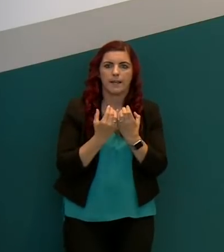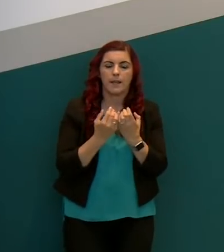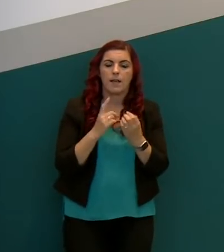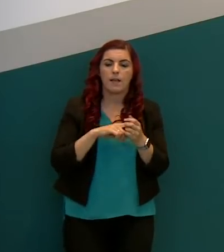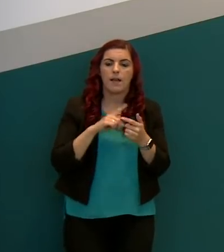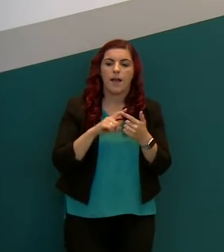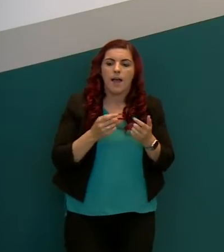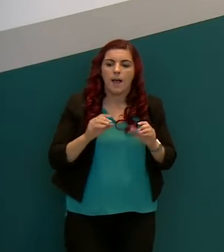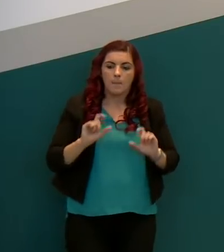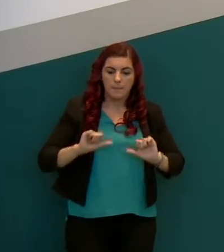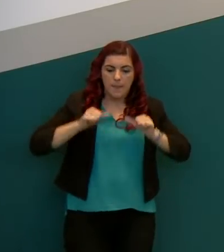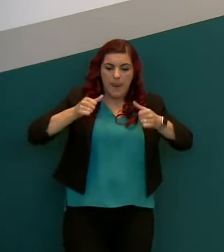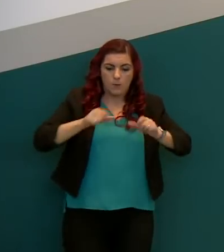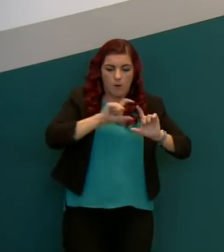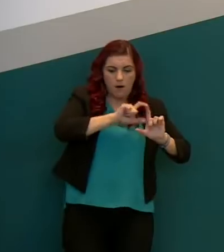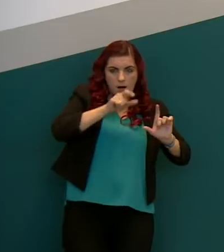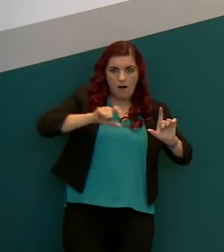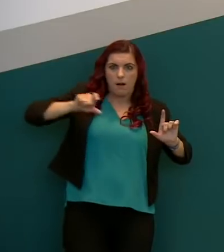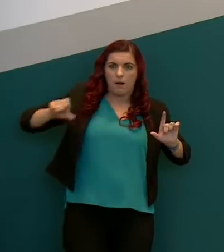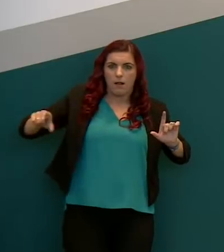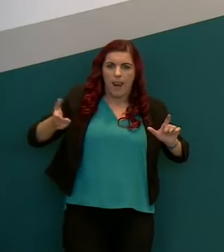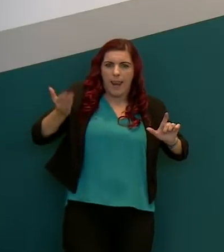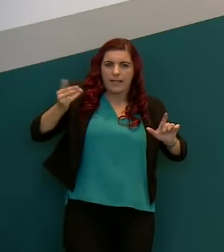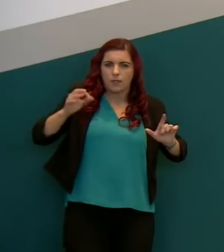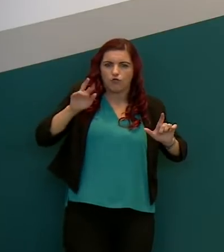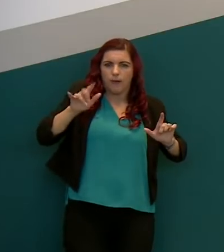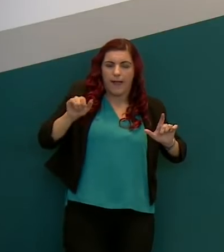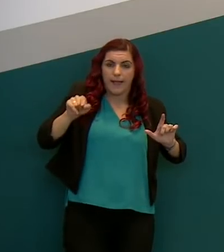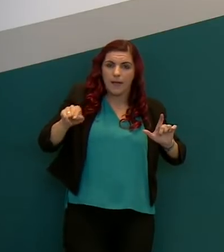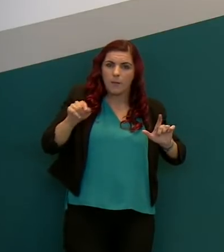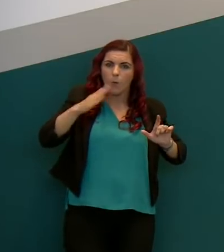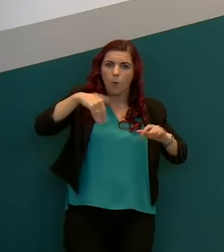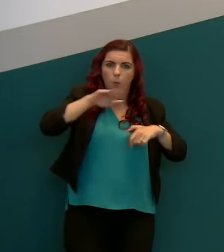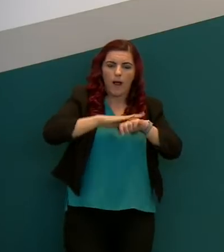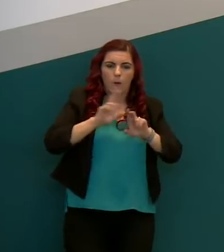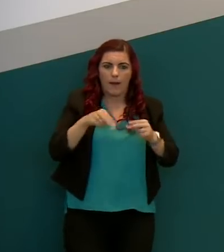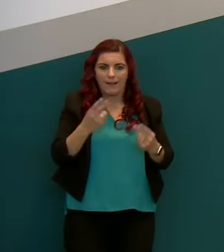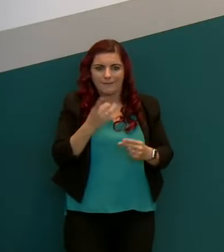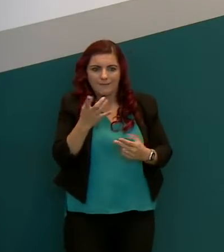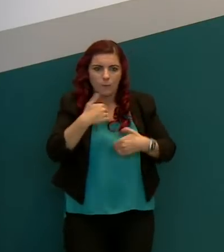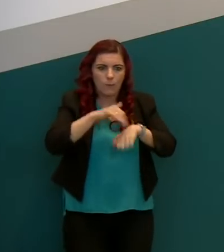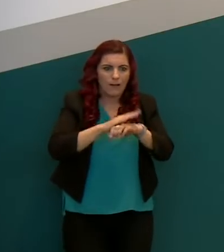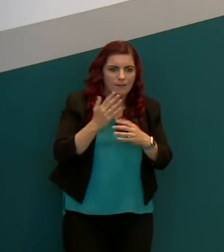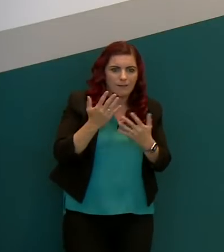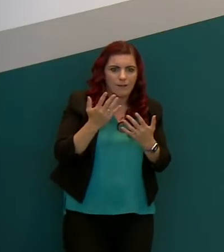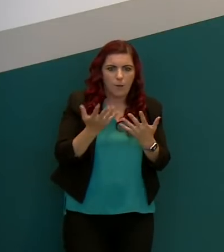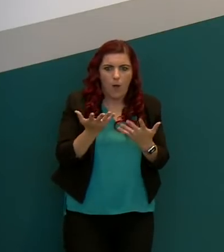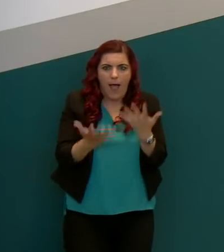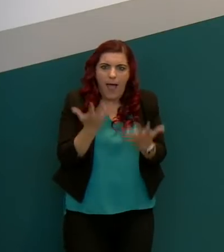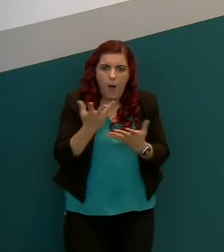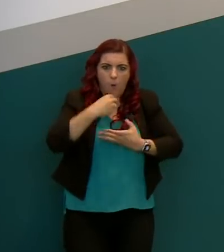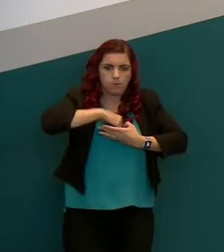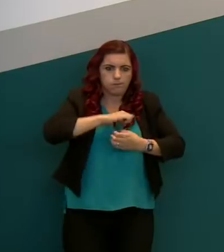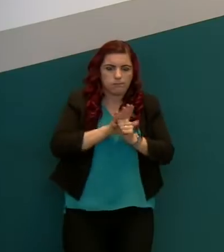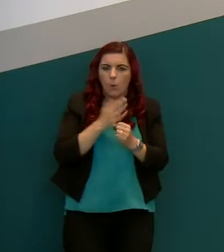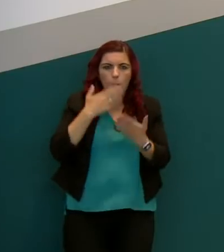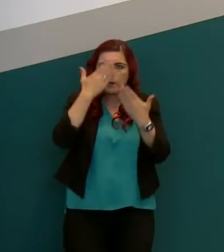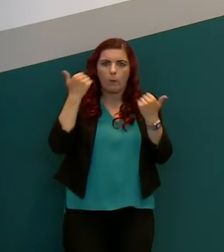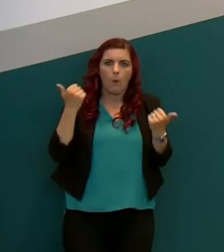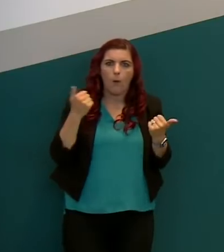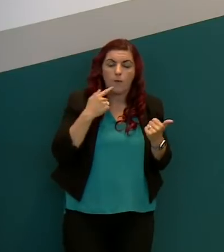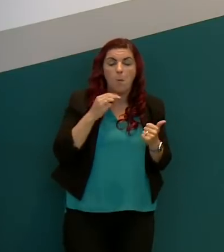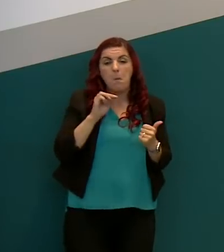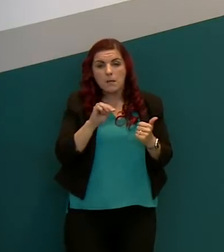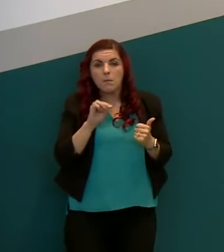grey area is cases where we can't trace the origin, so that's possible community transmission. And some of